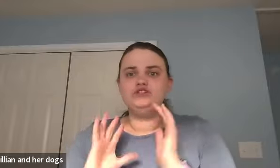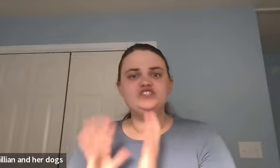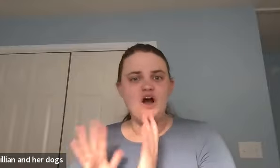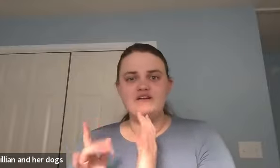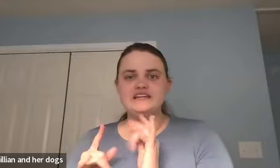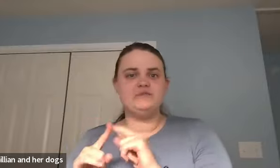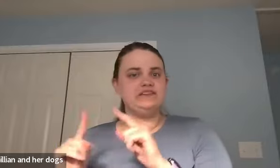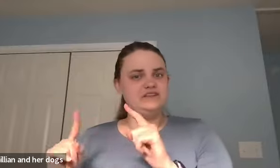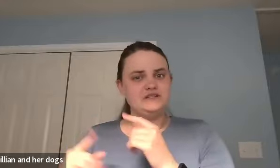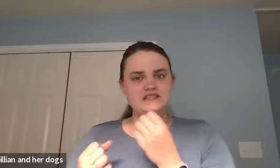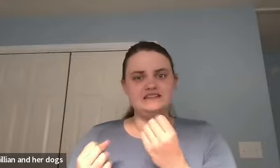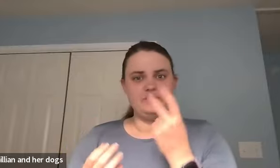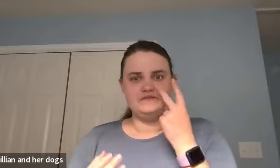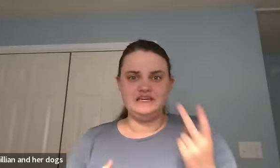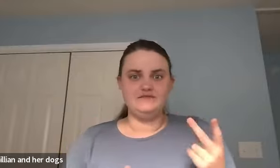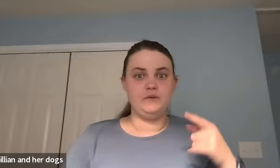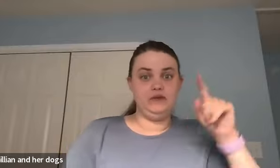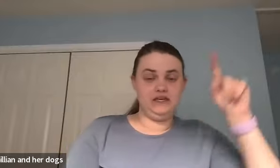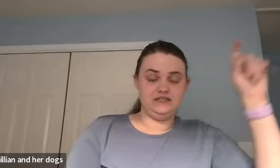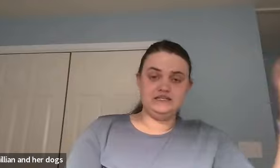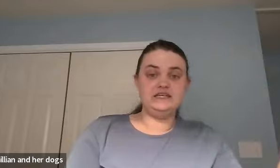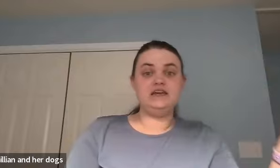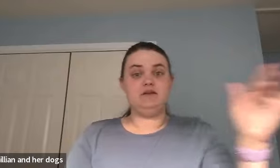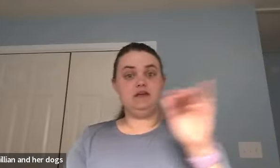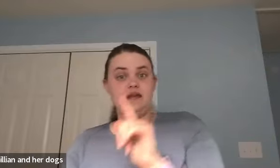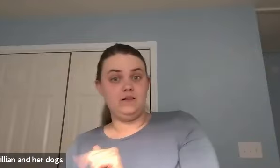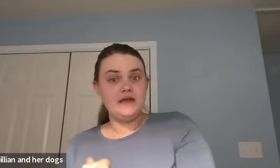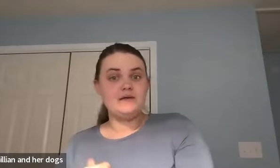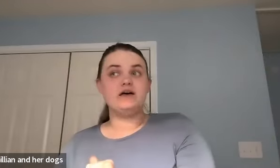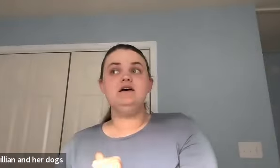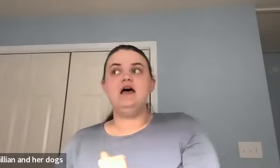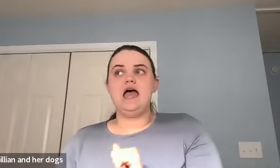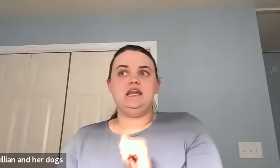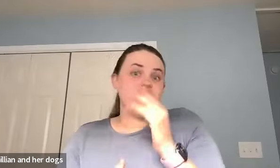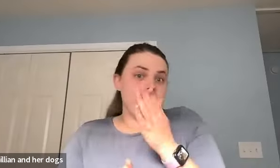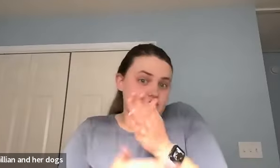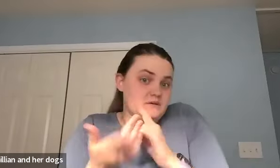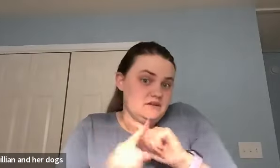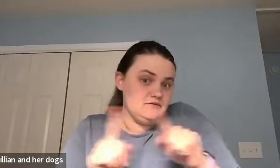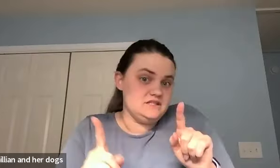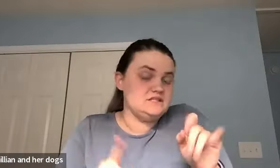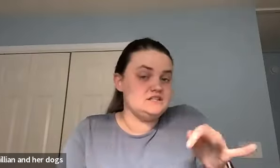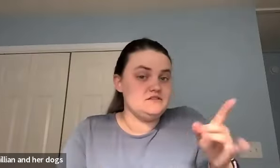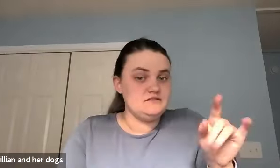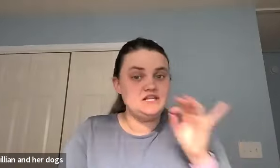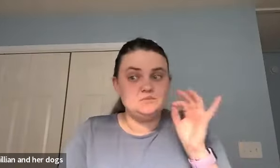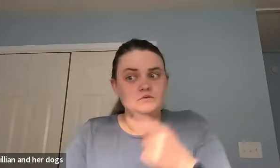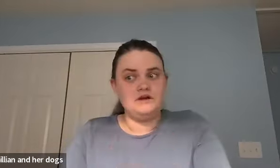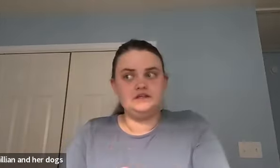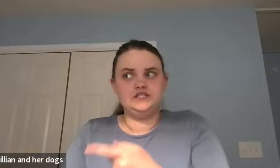just talk all the time about the different signs that we've seen from being in Tennessee and being in Alabama. And even then there's some differences, because like ketchup was one. She